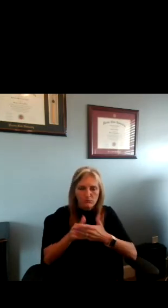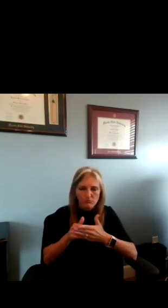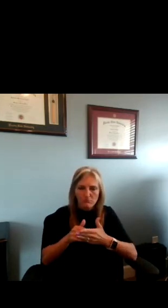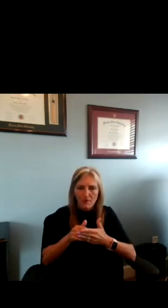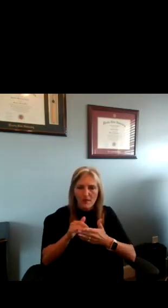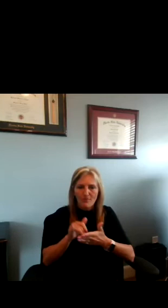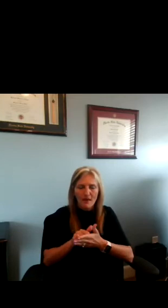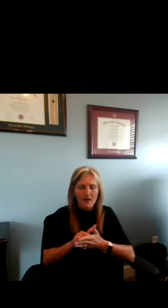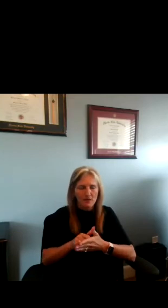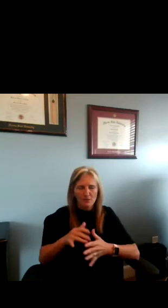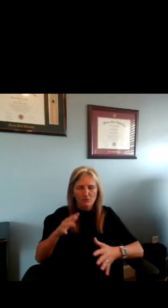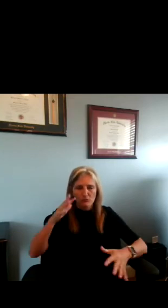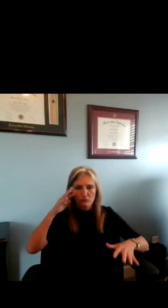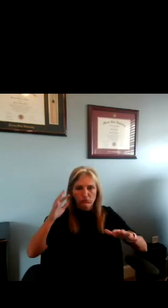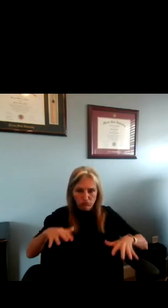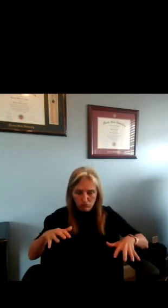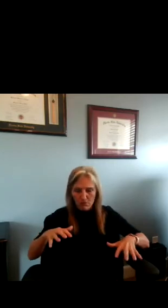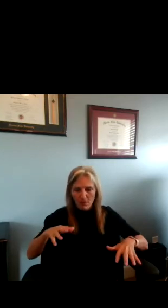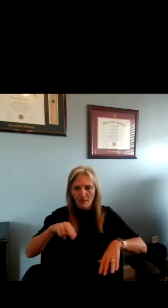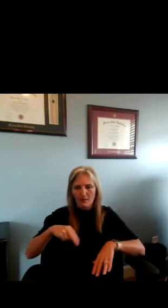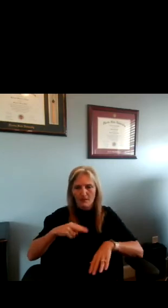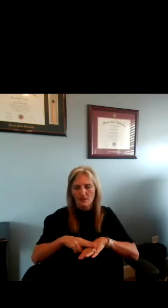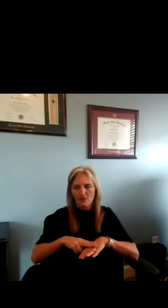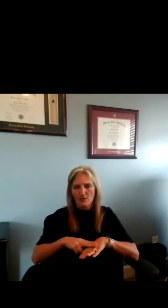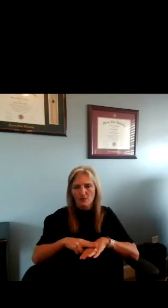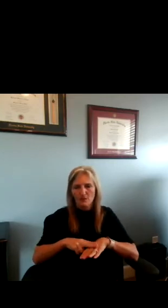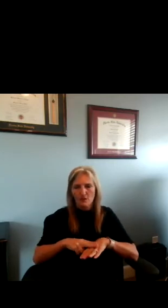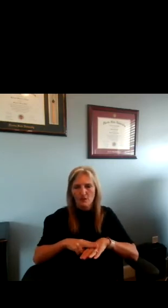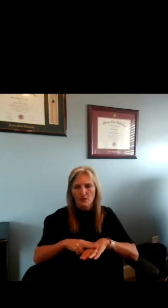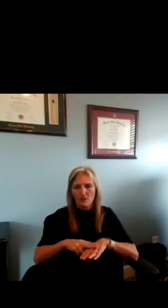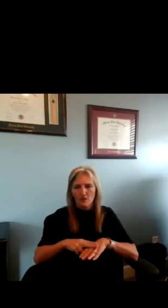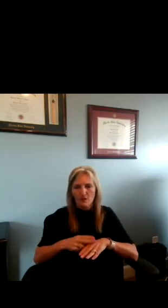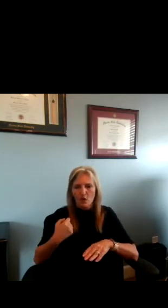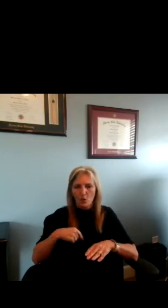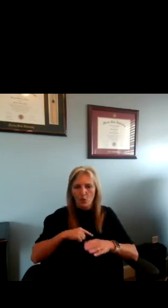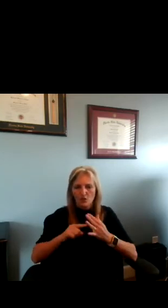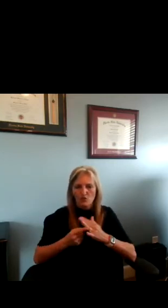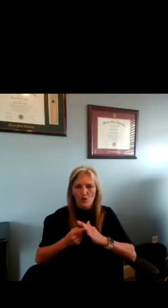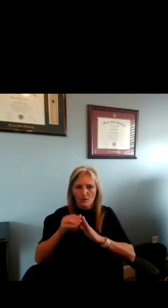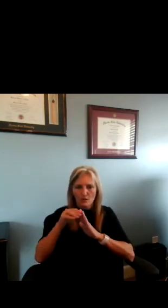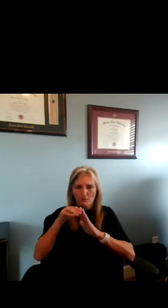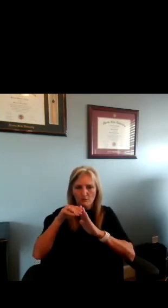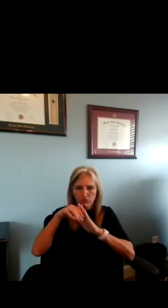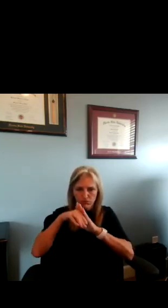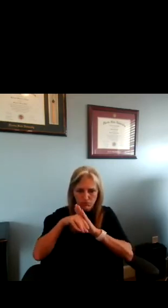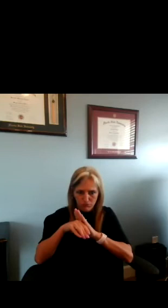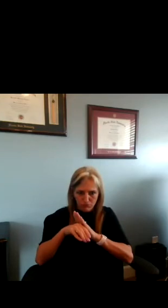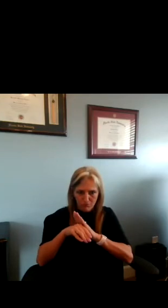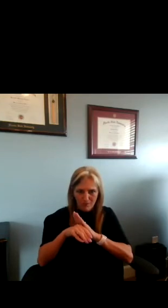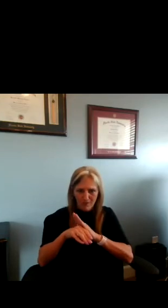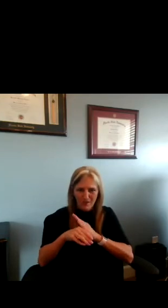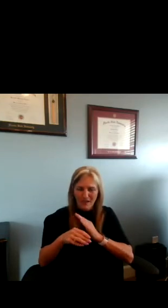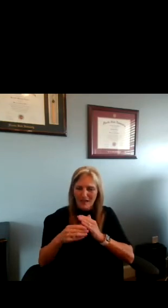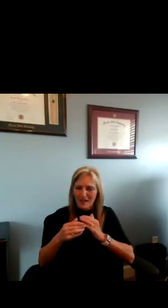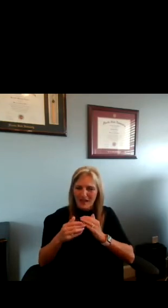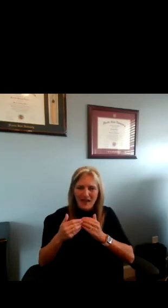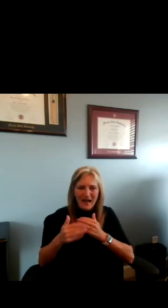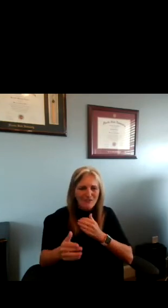nation. We're on the precipice of regression. We've made so much